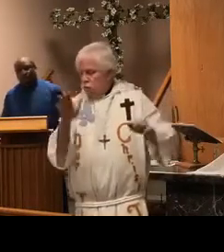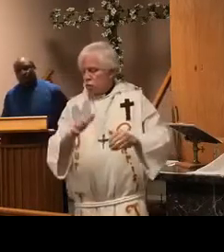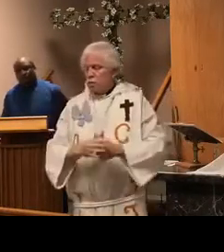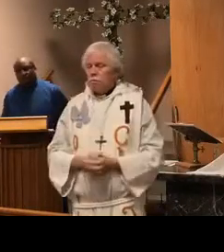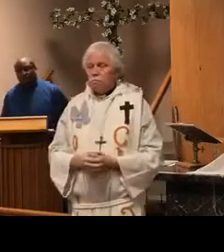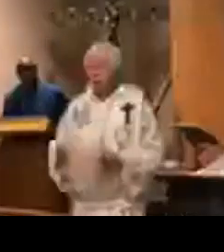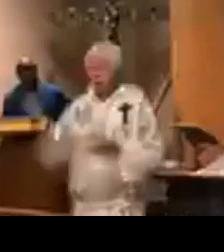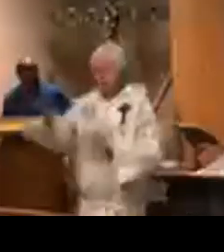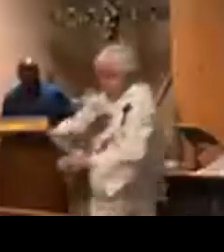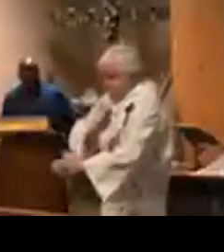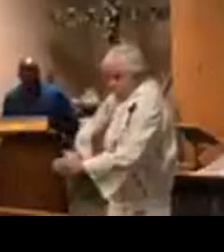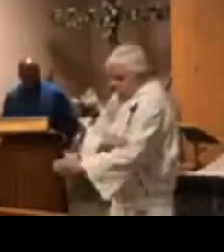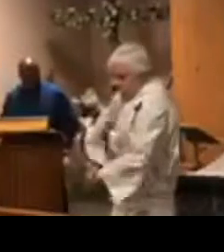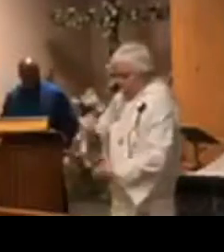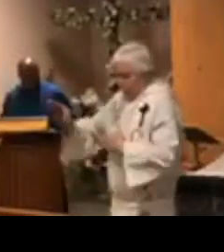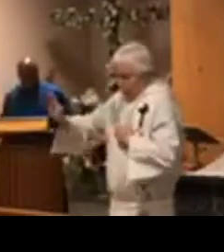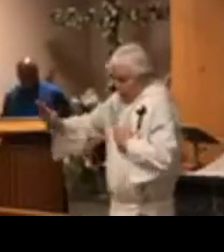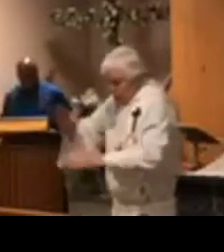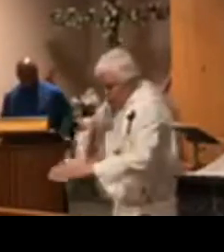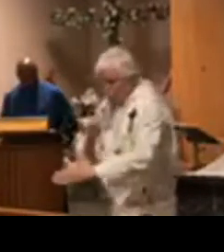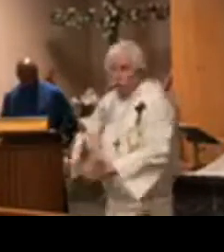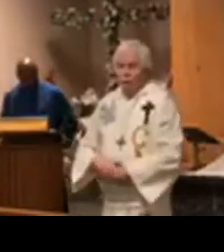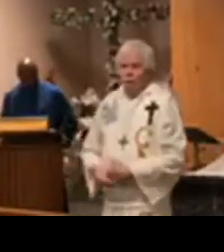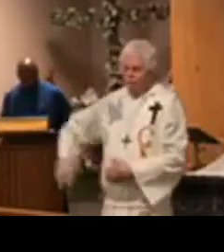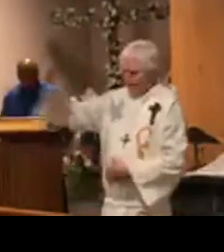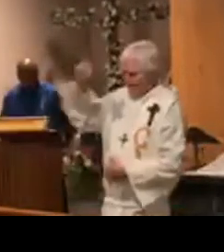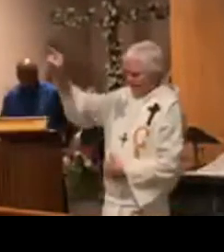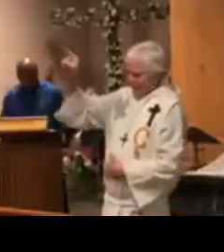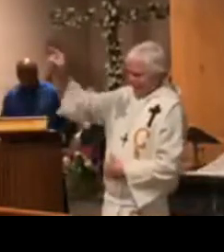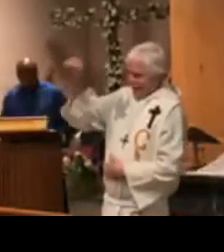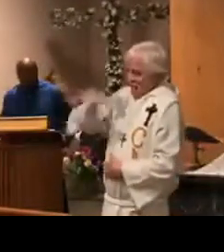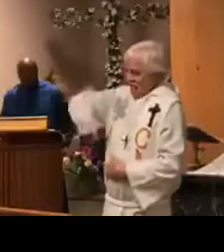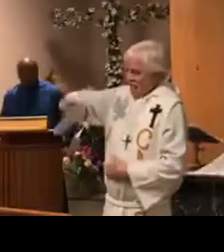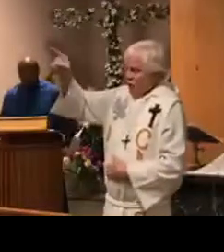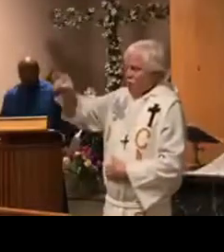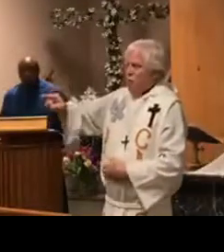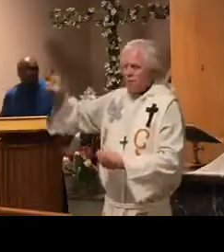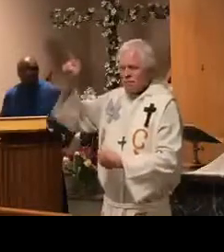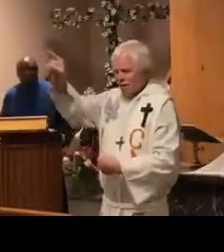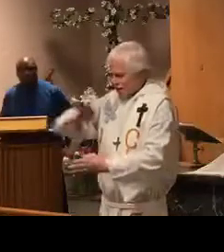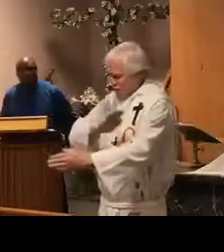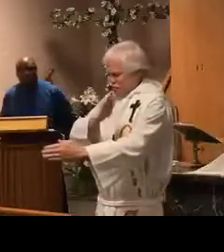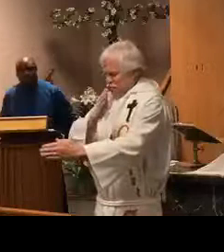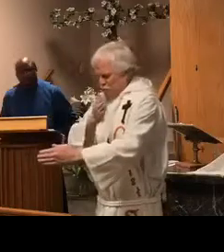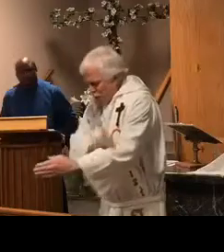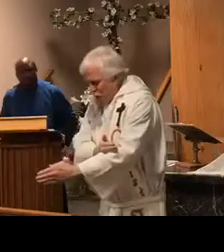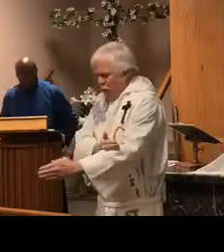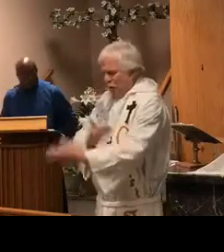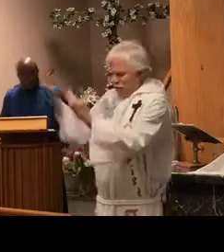The Lord is my strength, and the Lord is my song, and he has truly become my